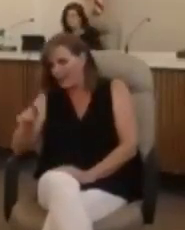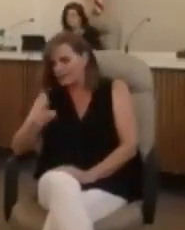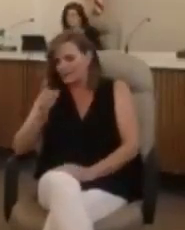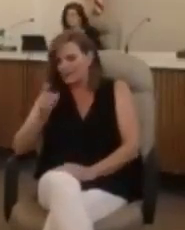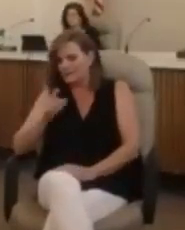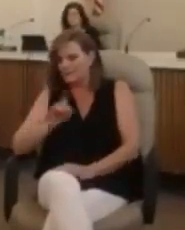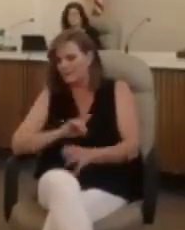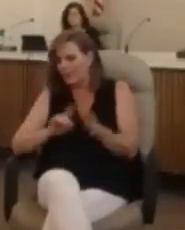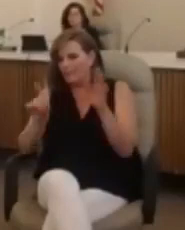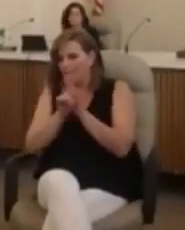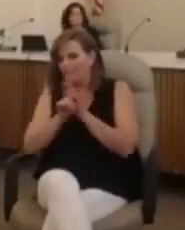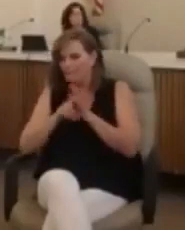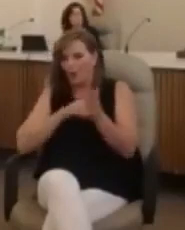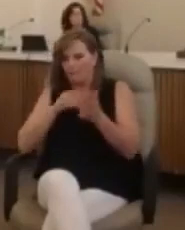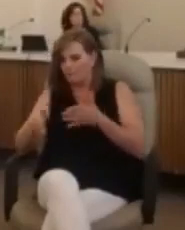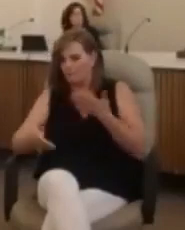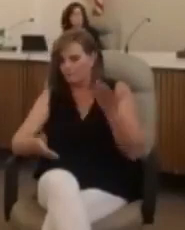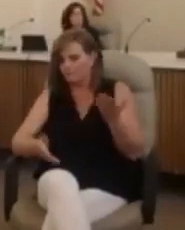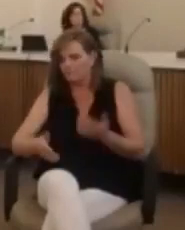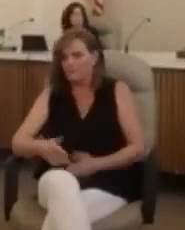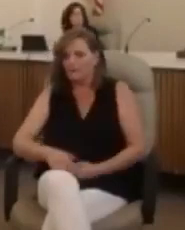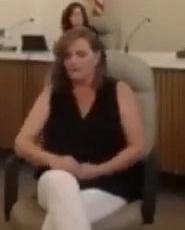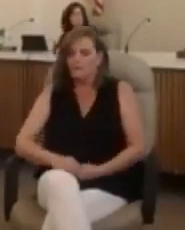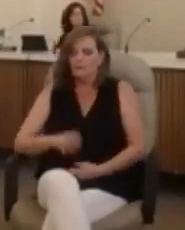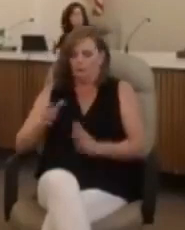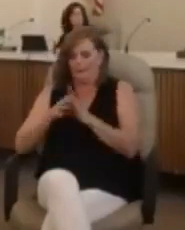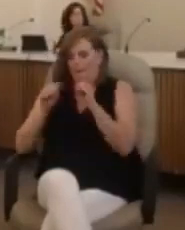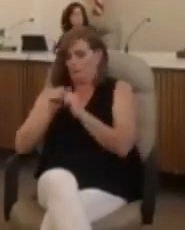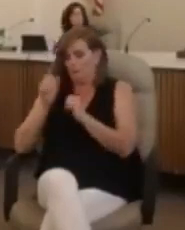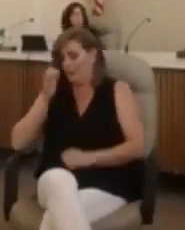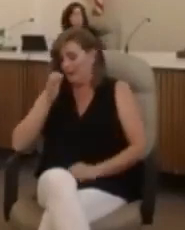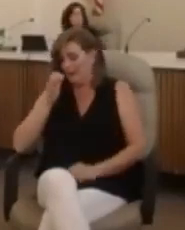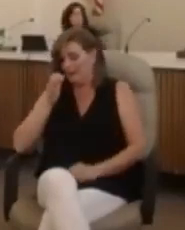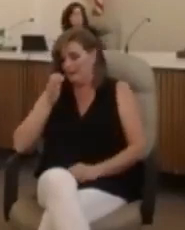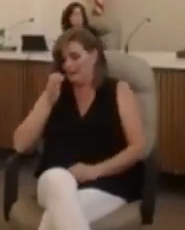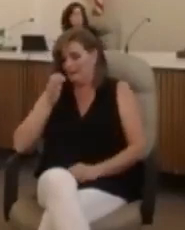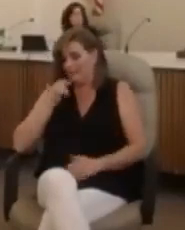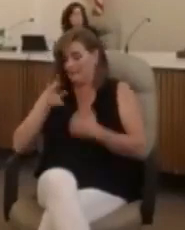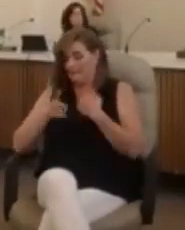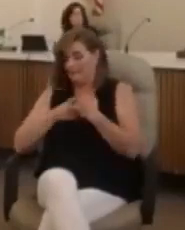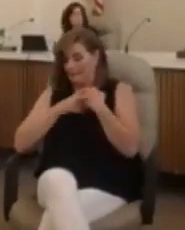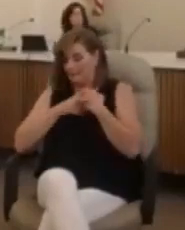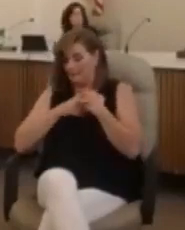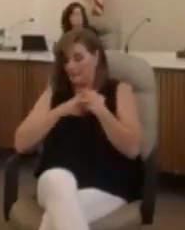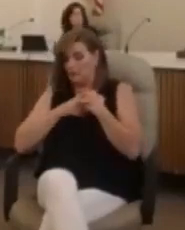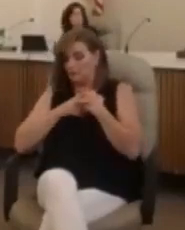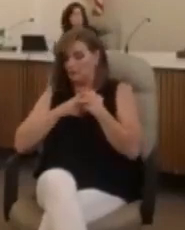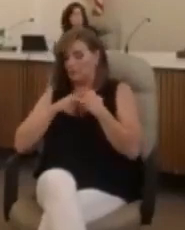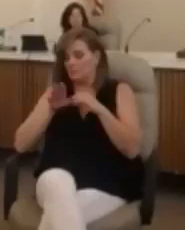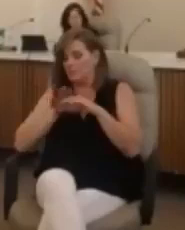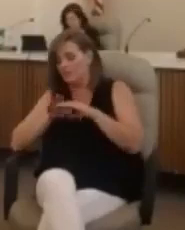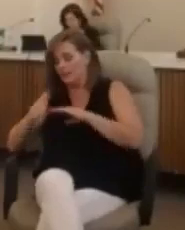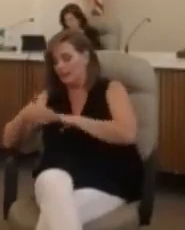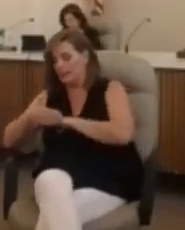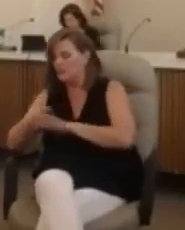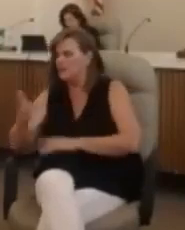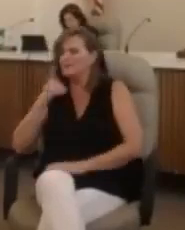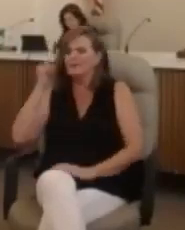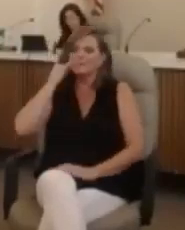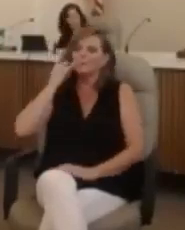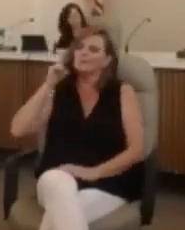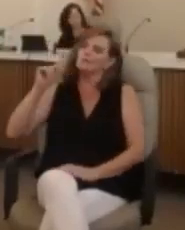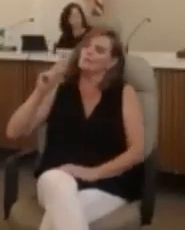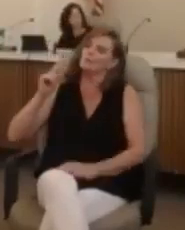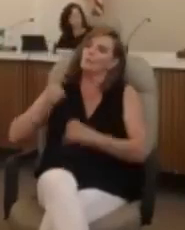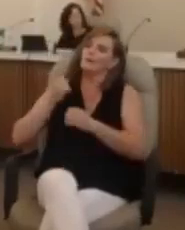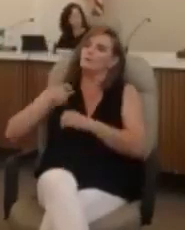up on any of these things with the agricultural, or excuse me, the conservation easements is, well, what happens if 20 years down the road,